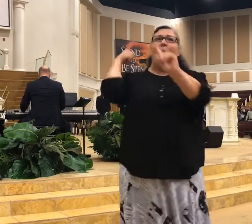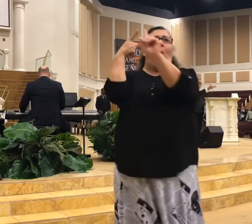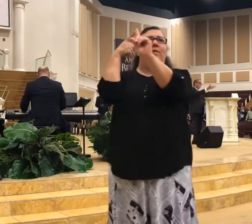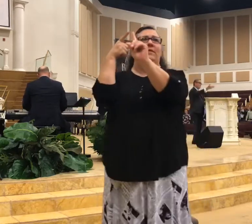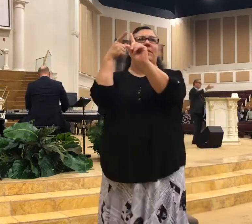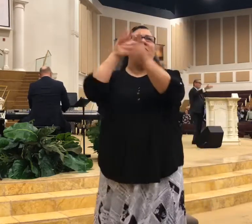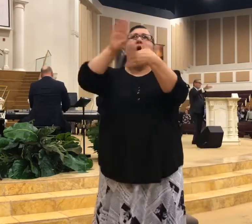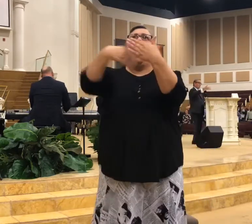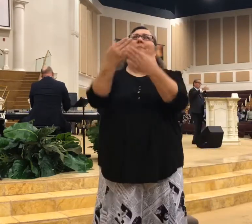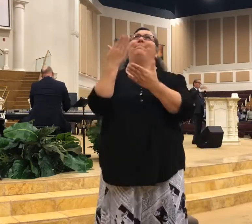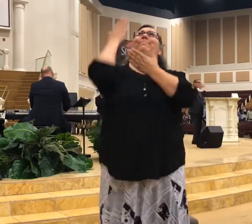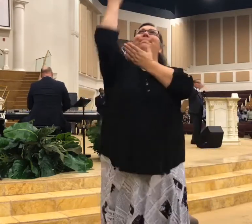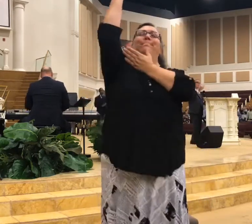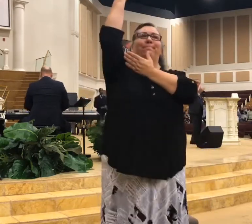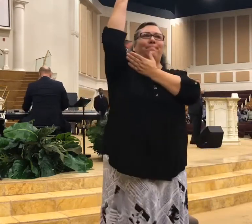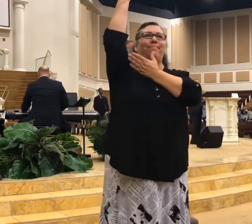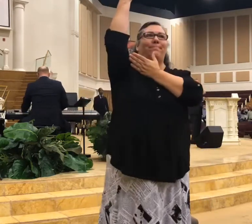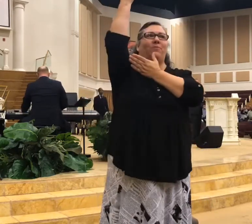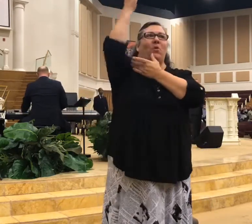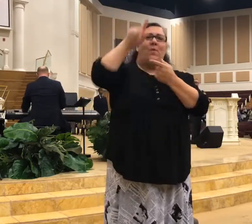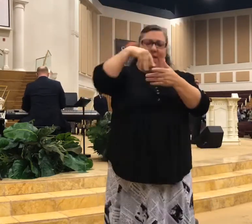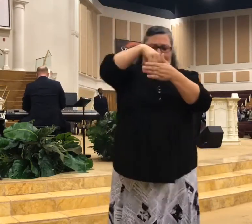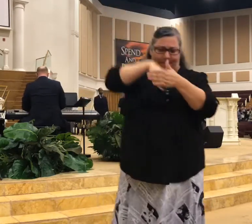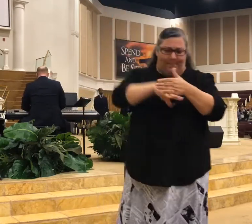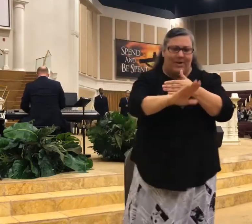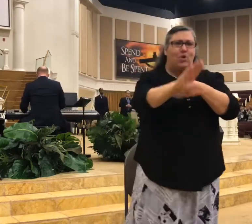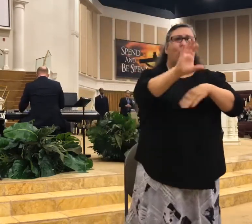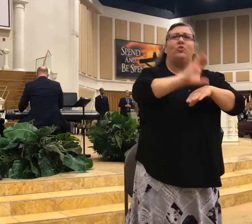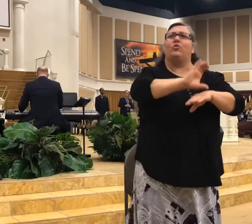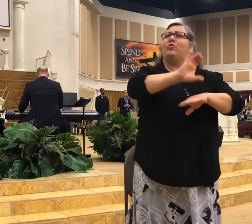about. So coming into the house of God